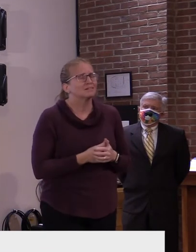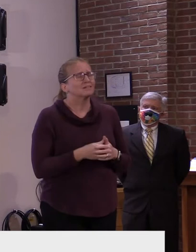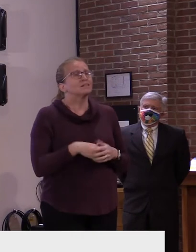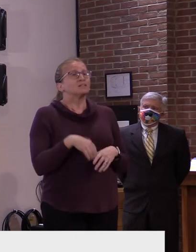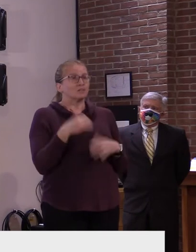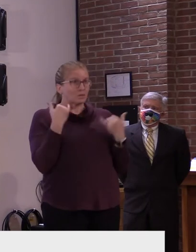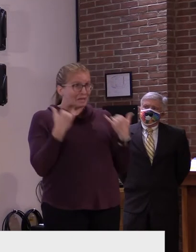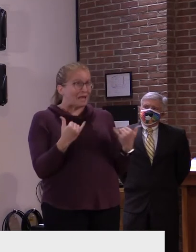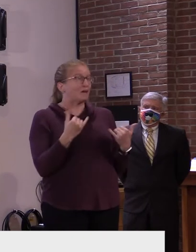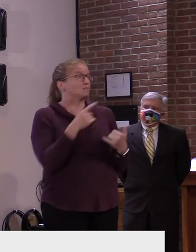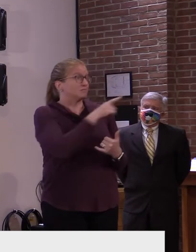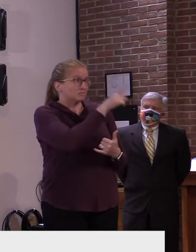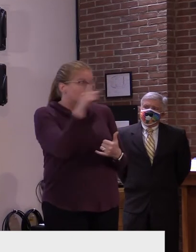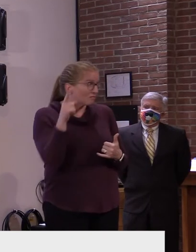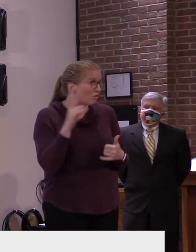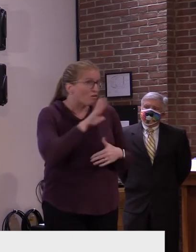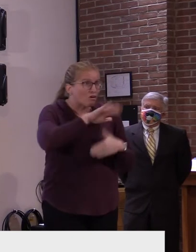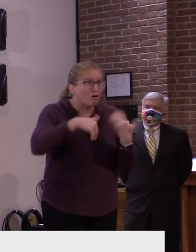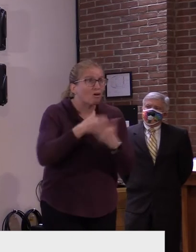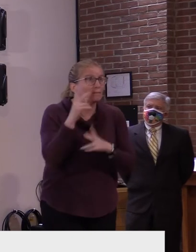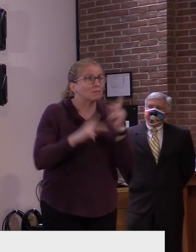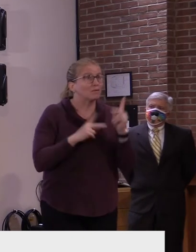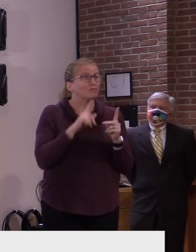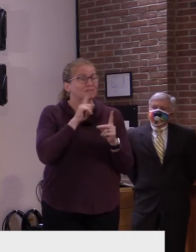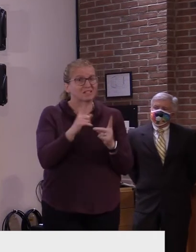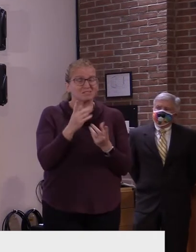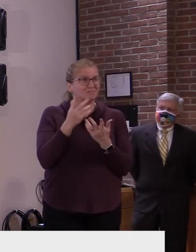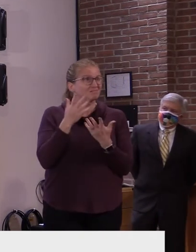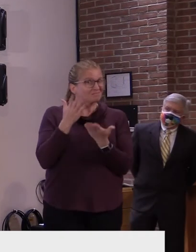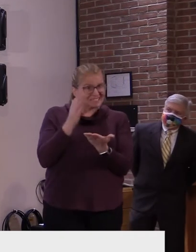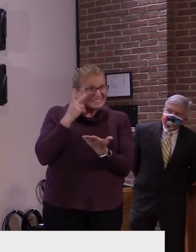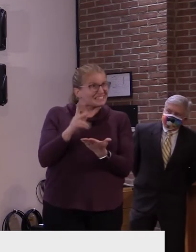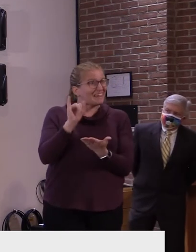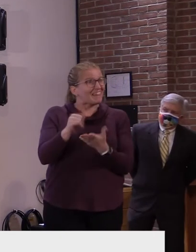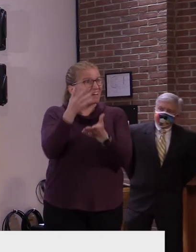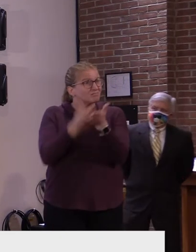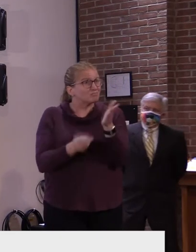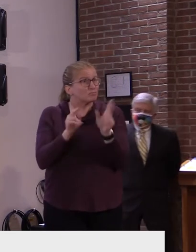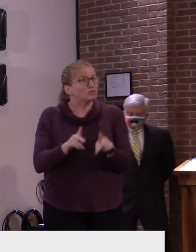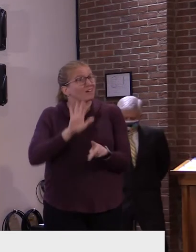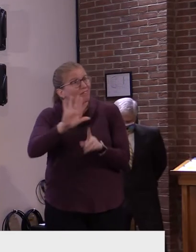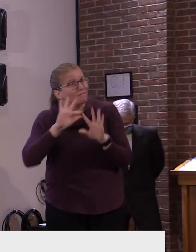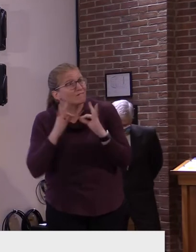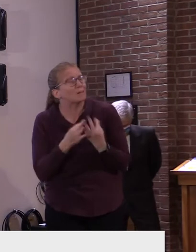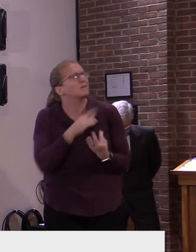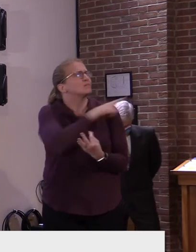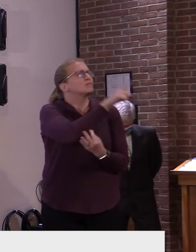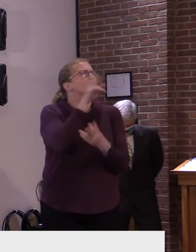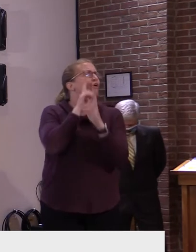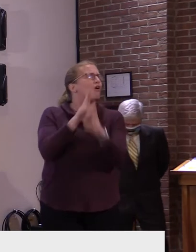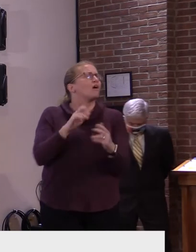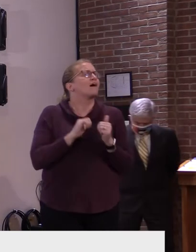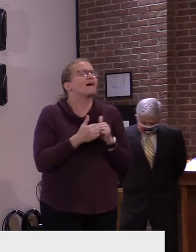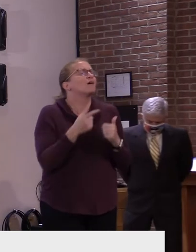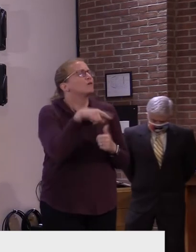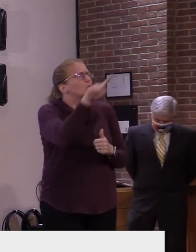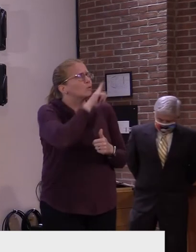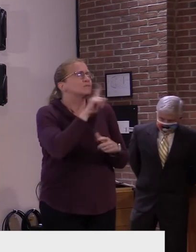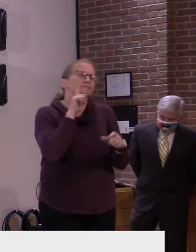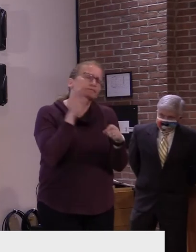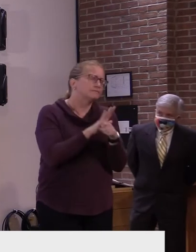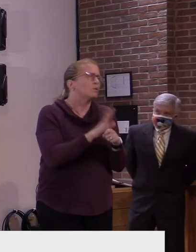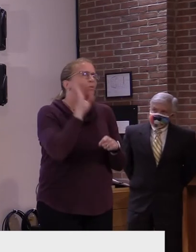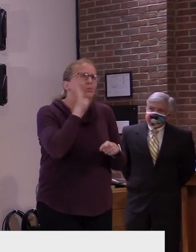recommitting to doing everything in our power to prevent this virus from spreading i cannot say this